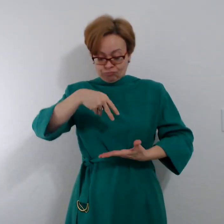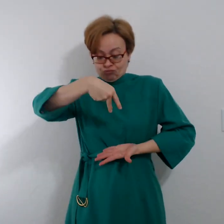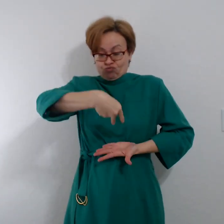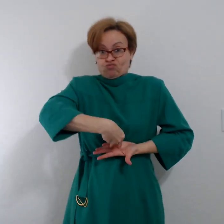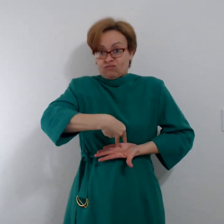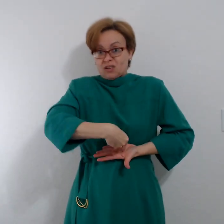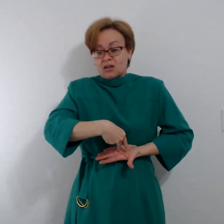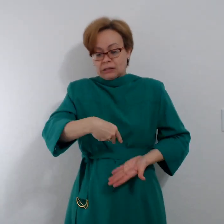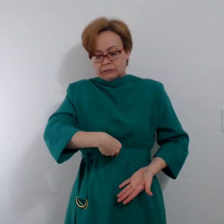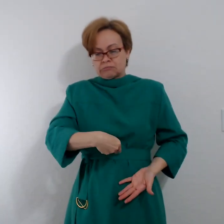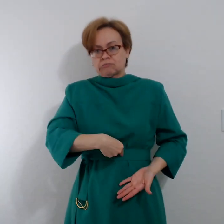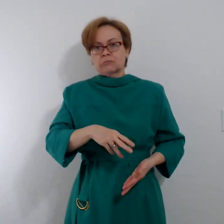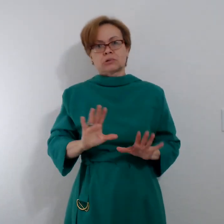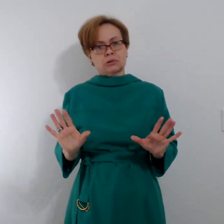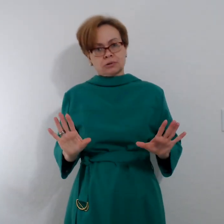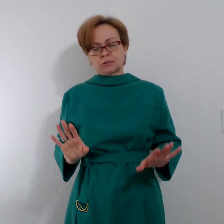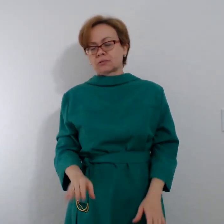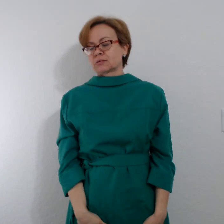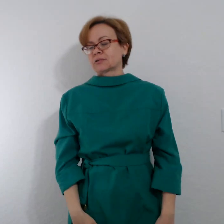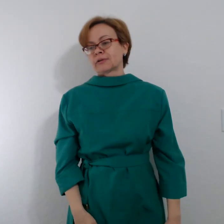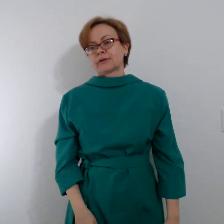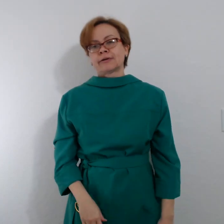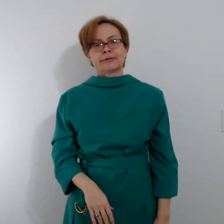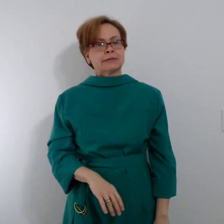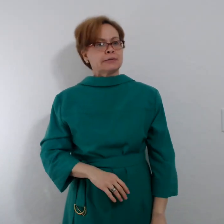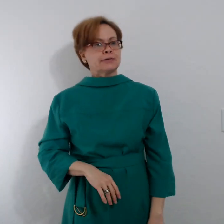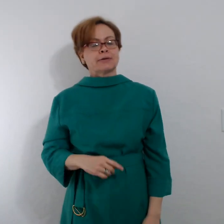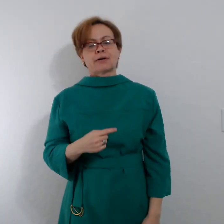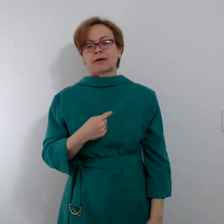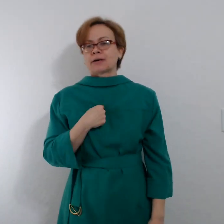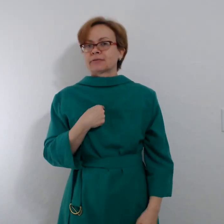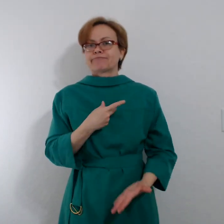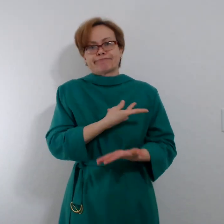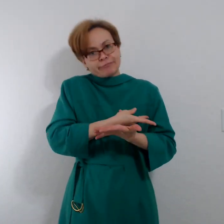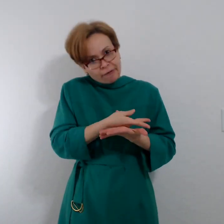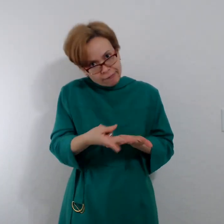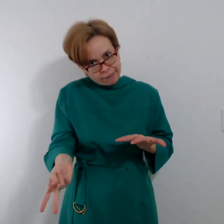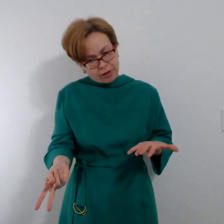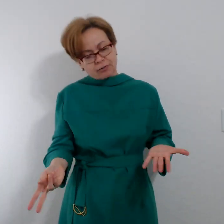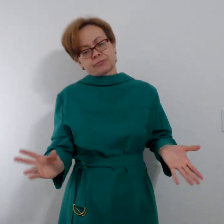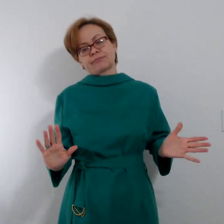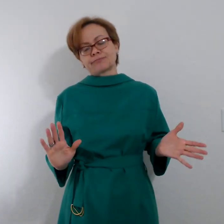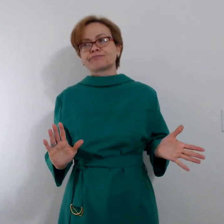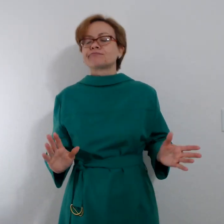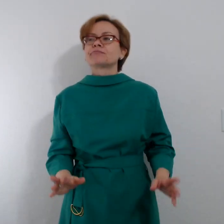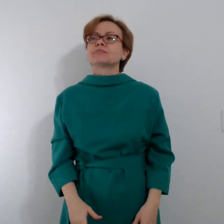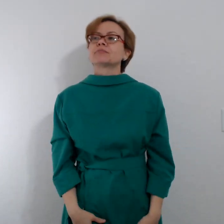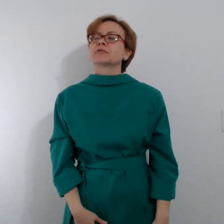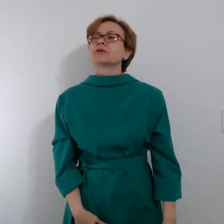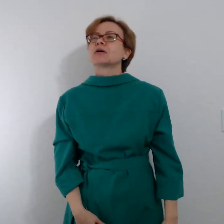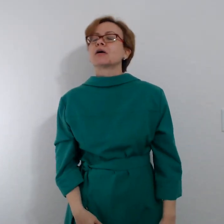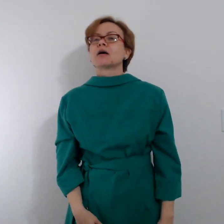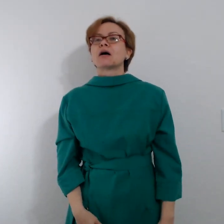disappeared. Then I started thinking, would it be possible to hook up a